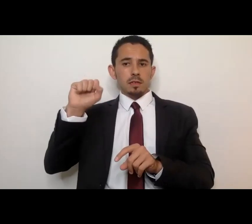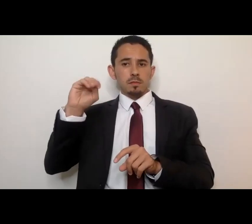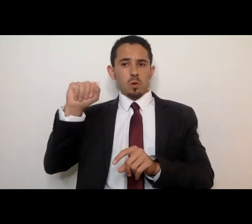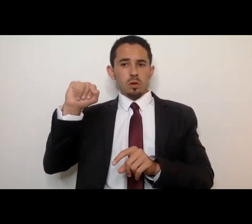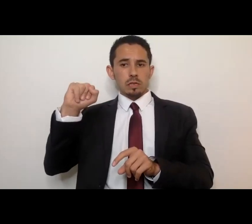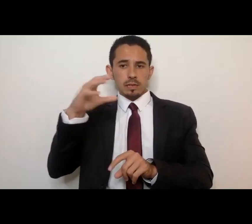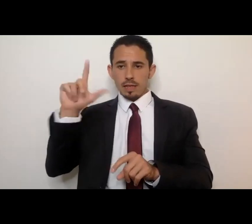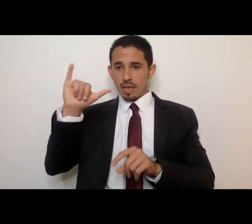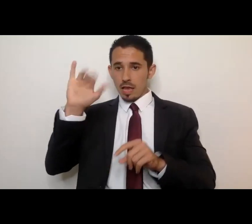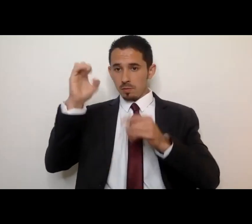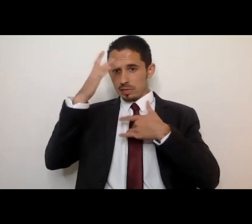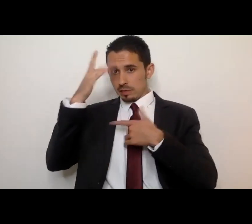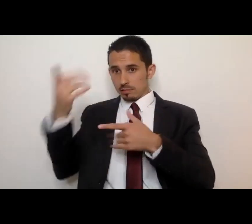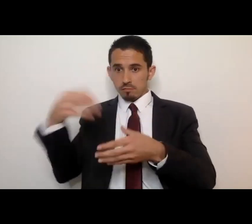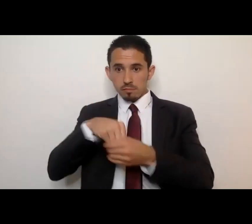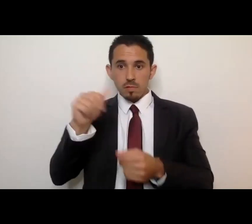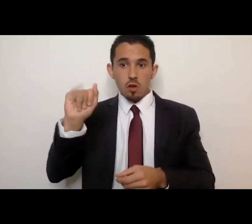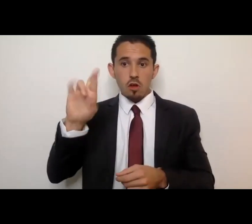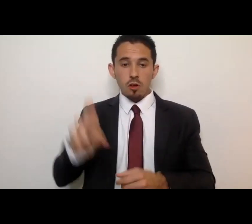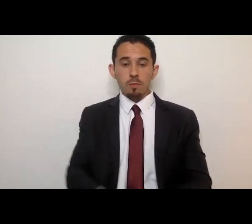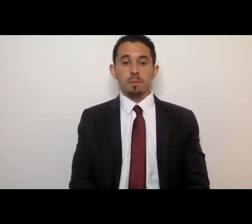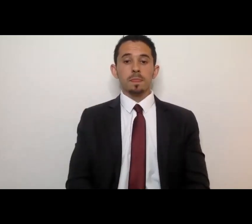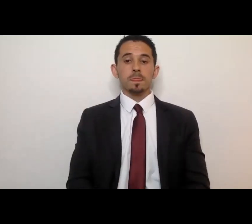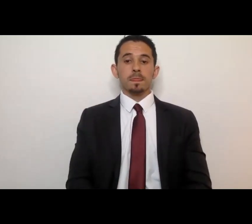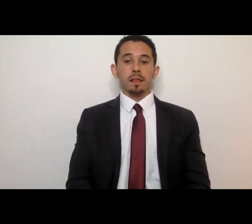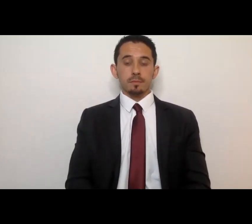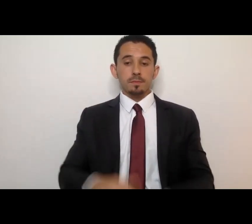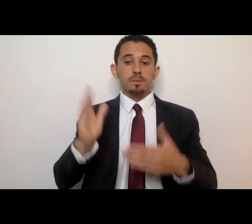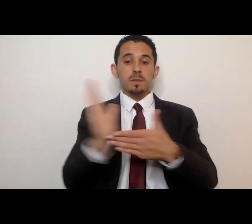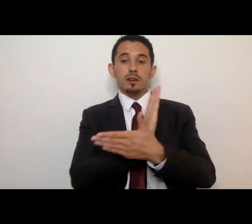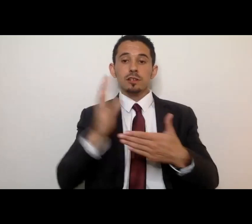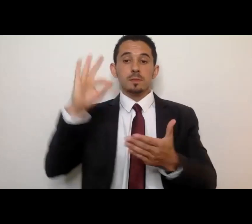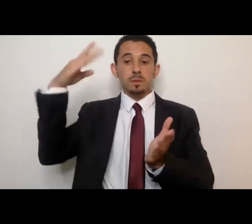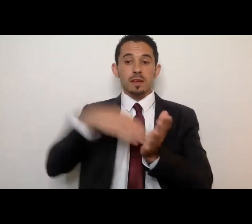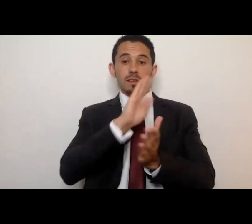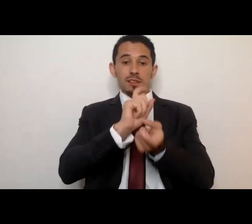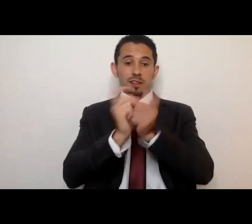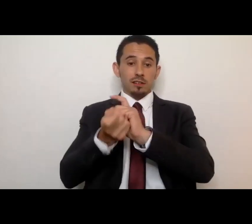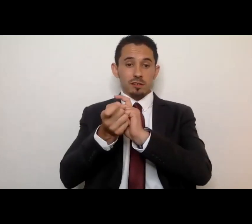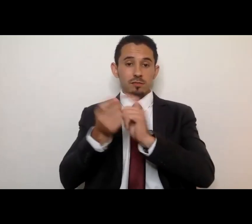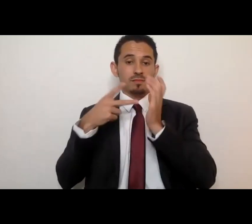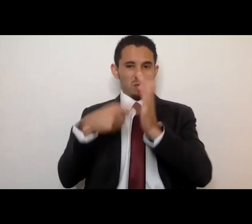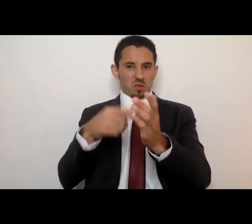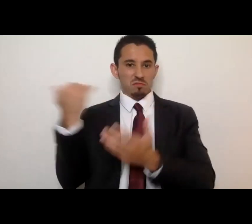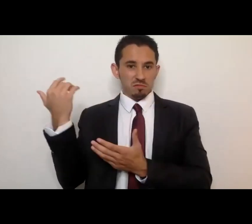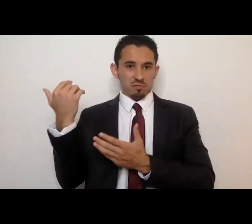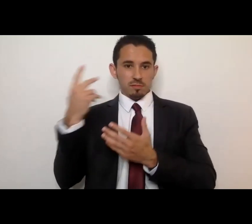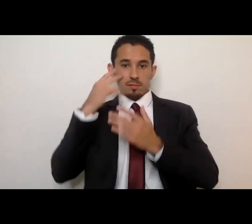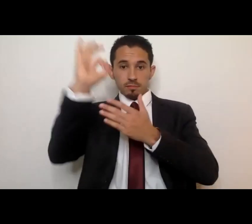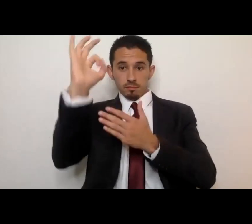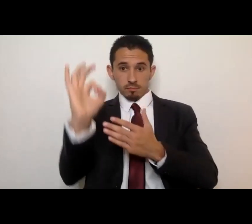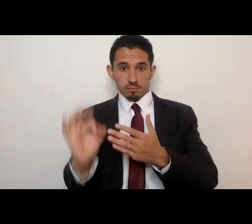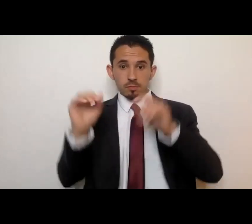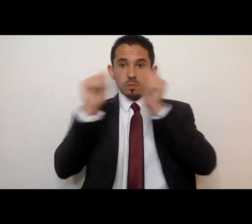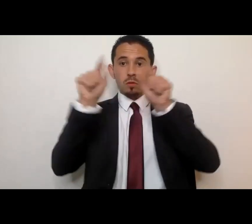Next, an analysis was done to see if anaplasma and lime could bind in air. There was a range of reflectance change